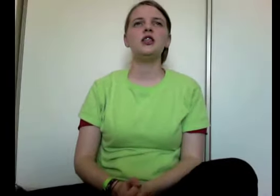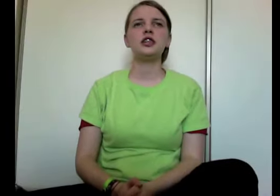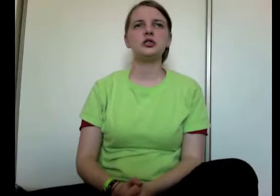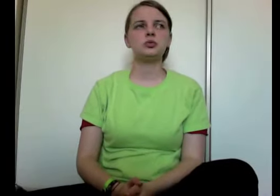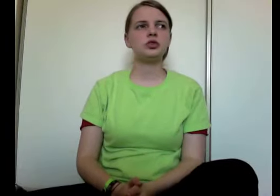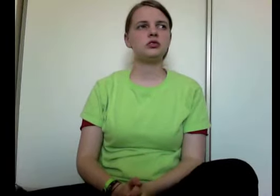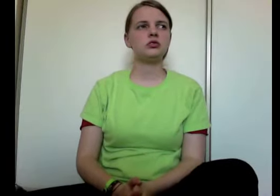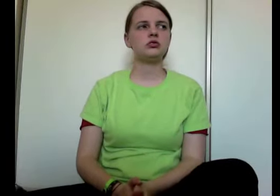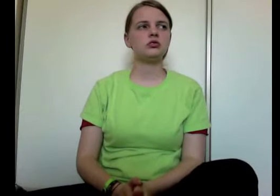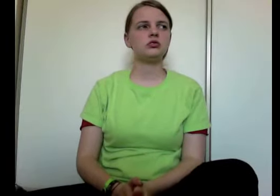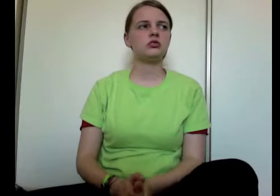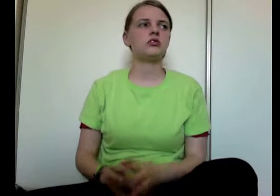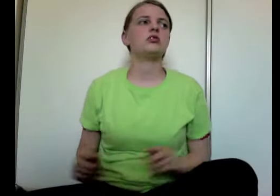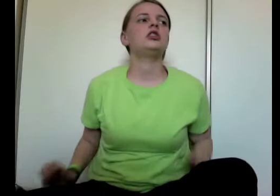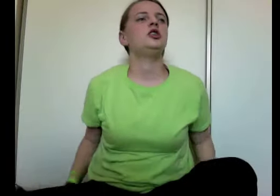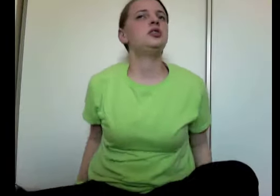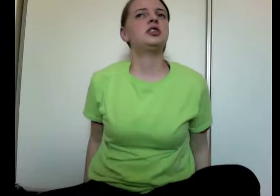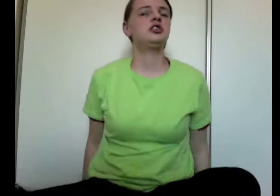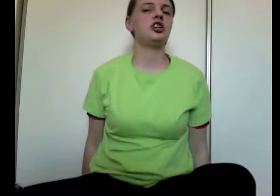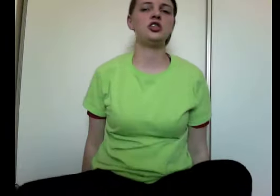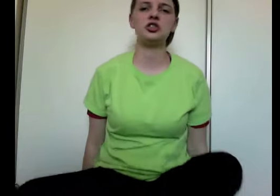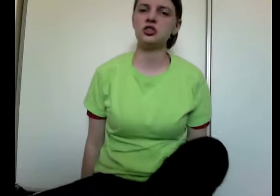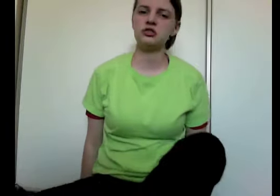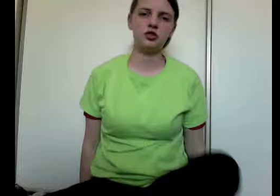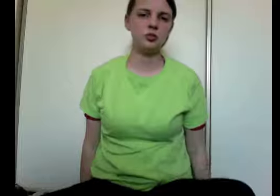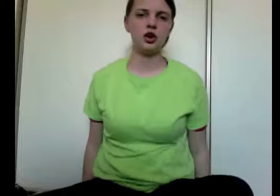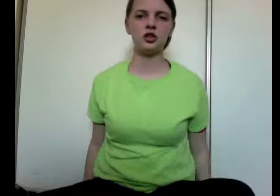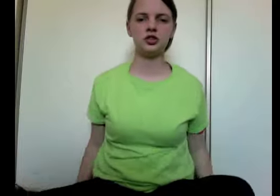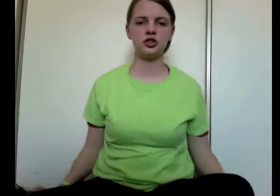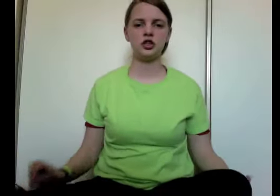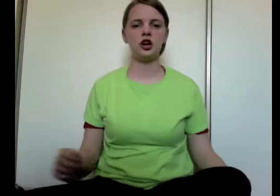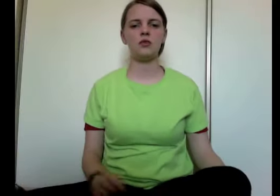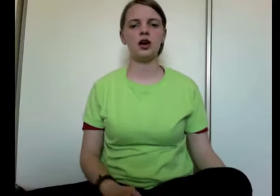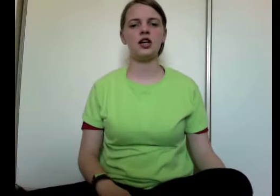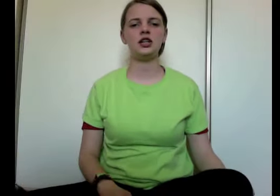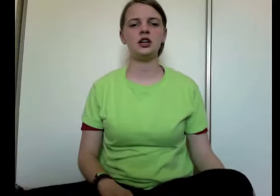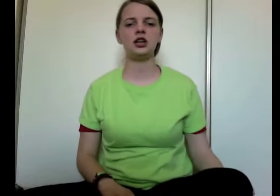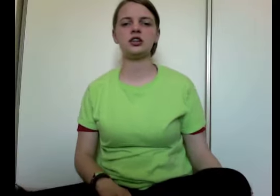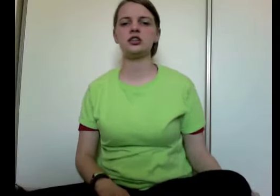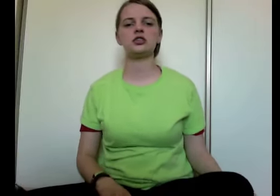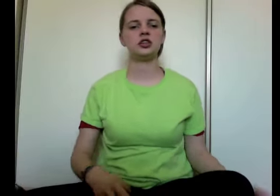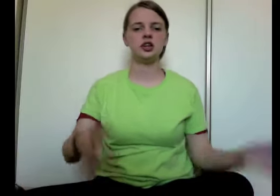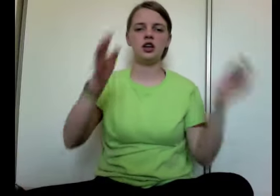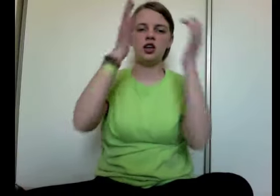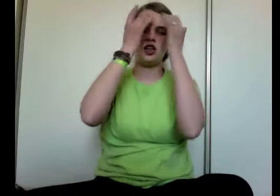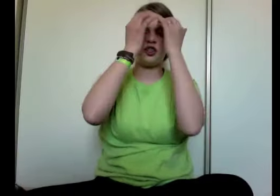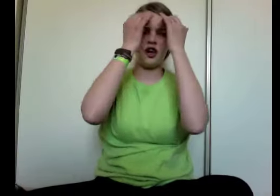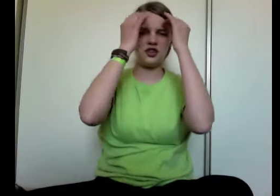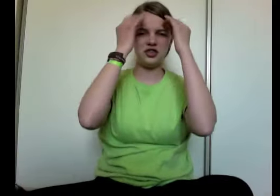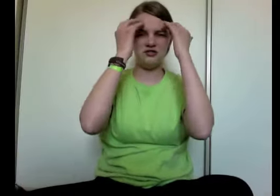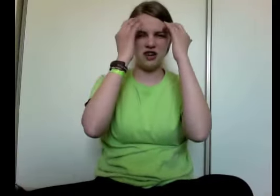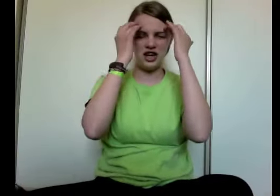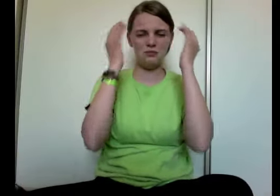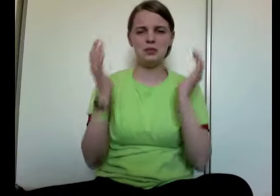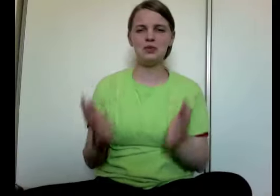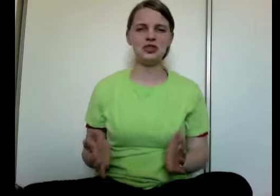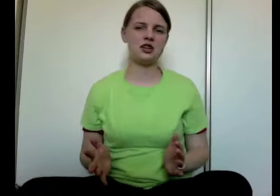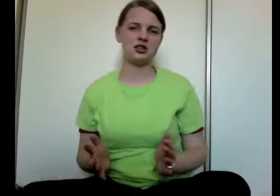This one, you can change this if you want. I did it like this. I did thoughts invade. People said it looked